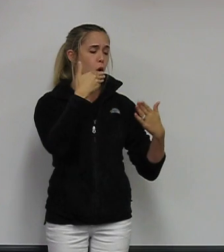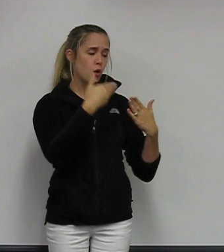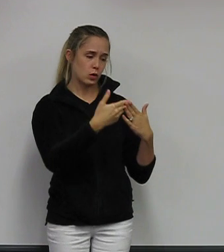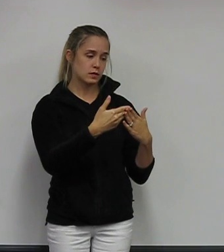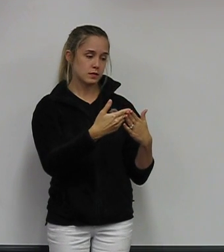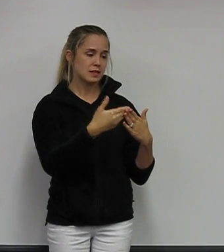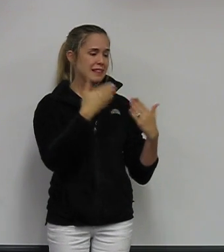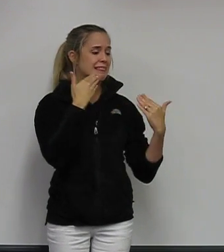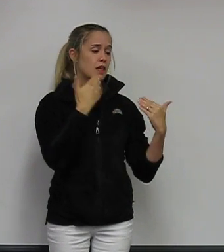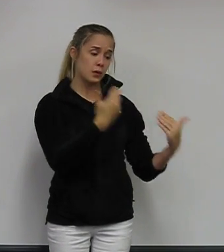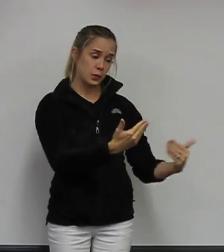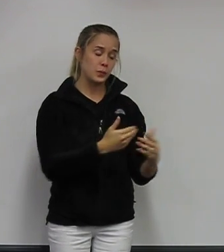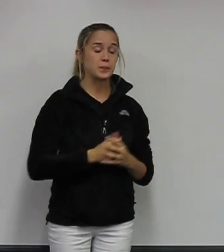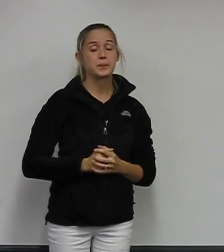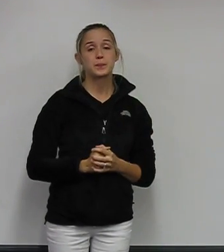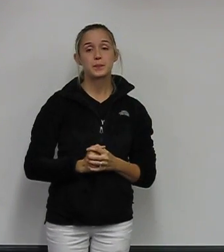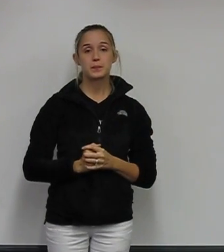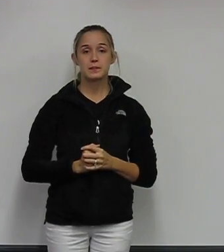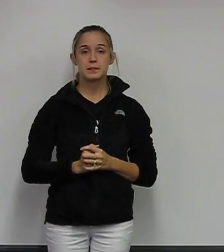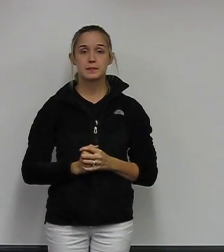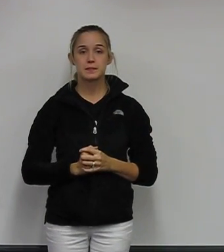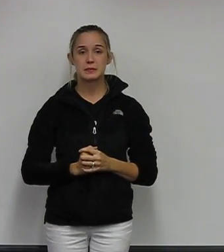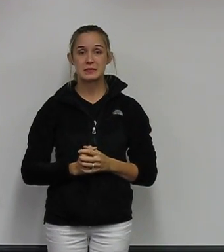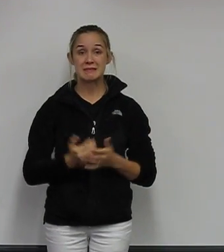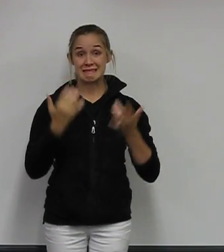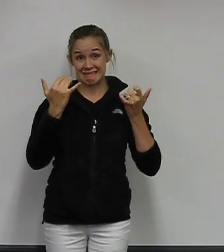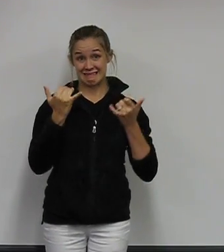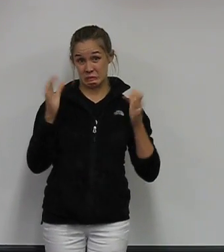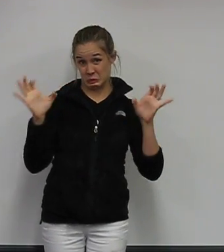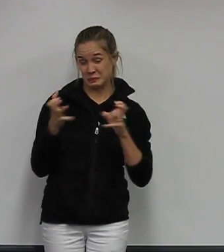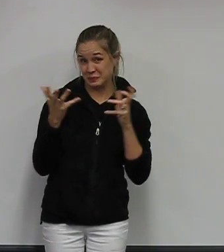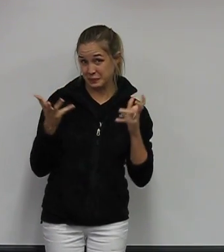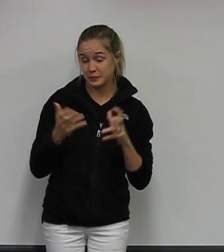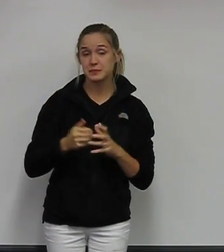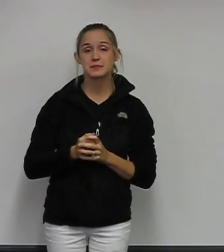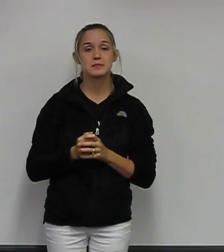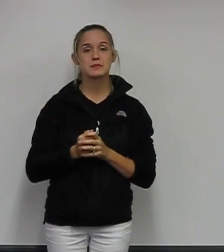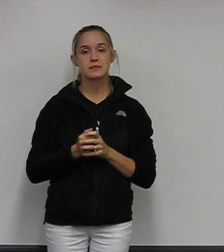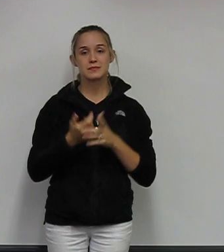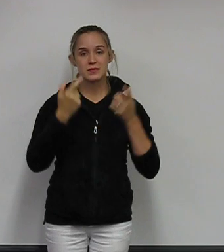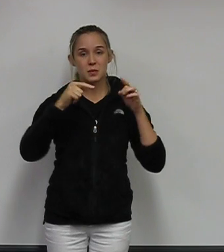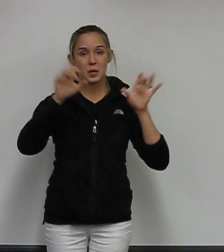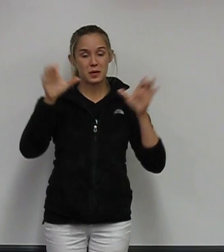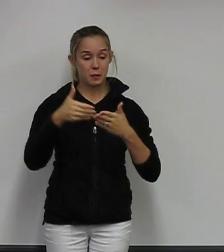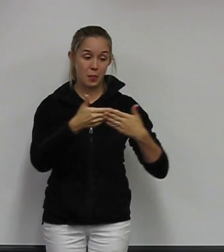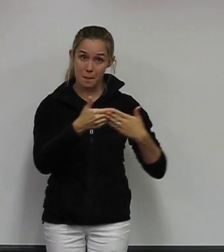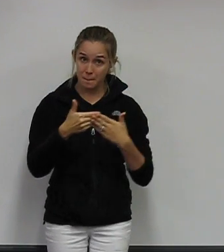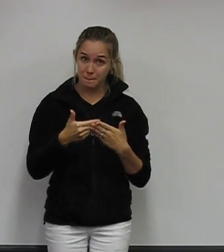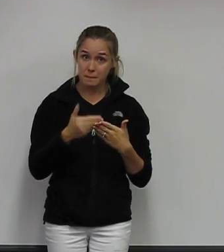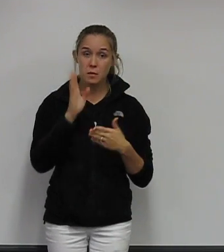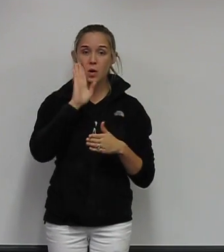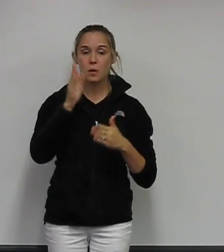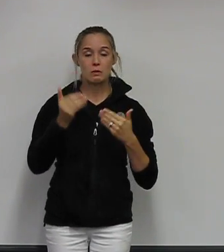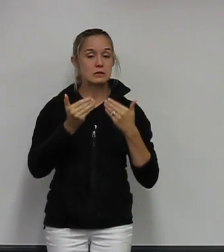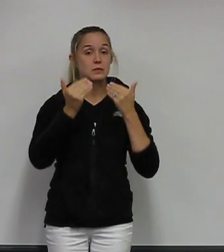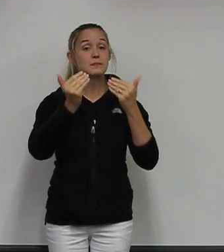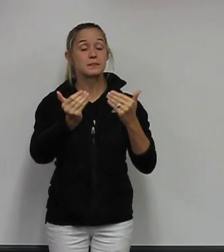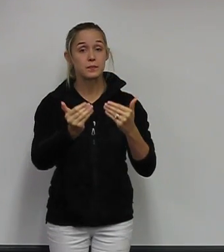Okay, thank you. Now, what I'm going to do, just as we did with the infant, I'm going to go ahead and while I